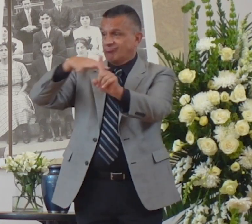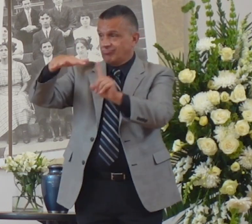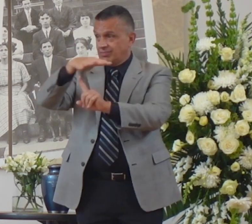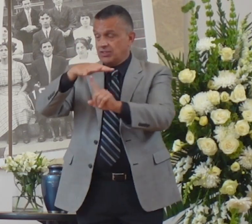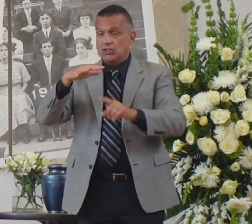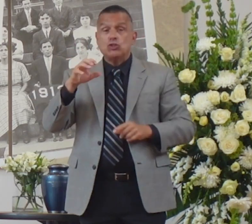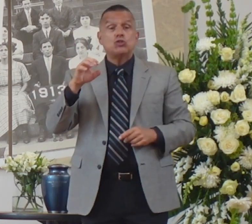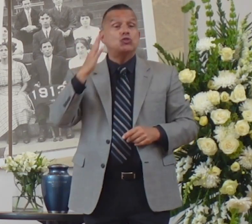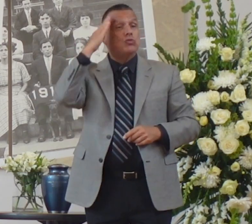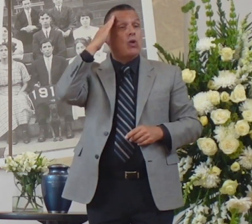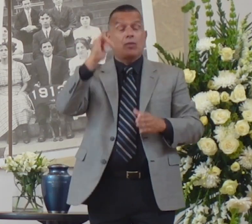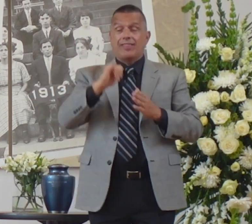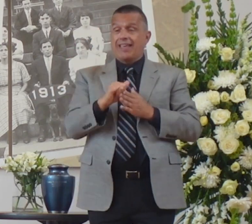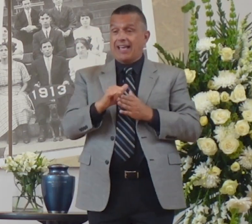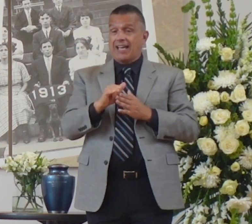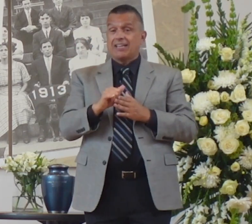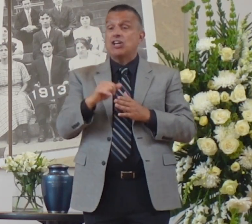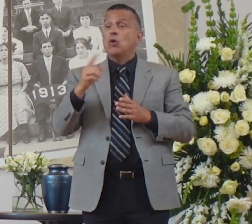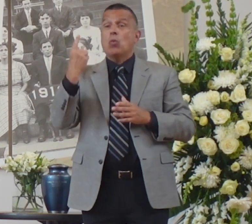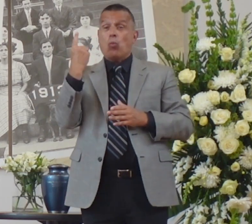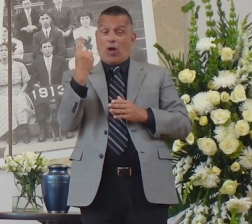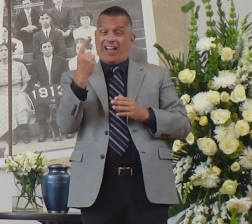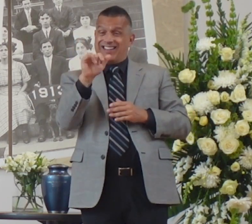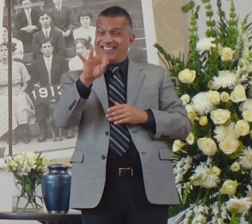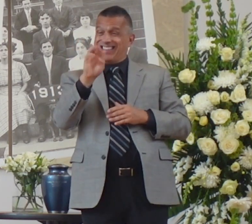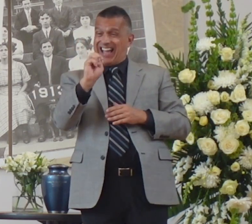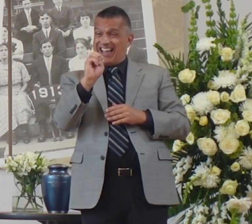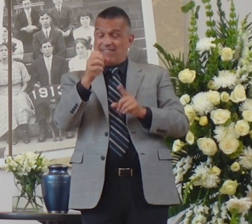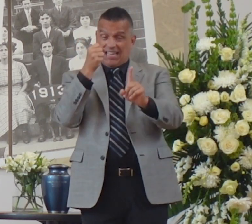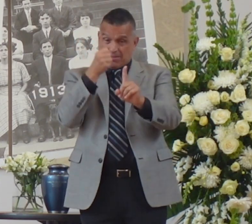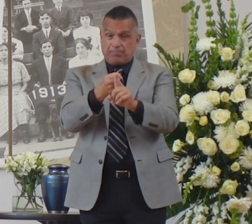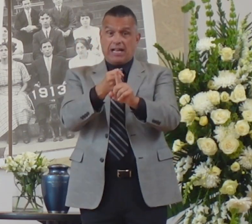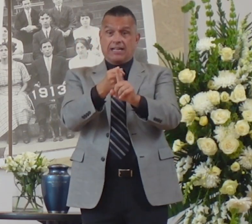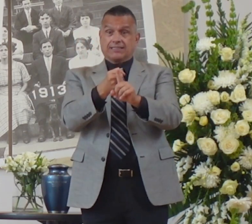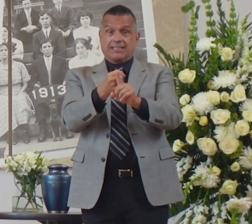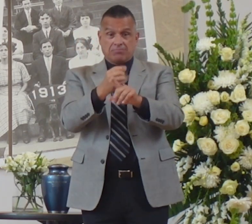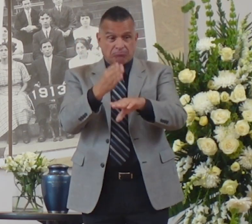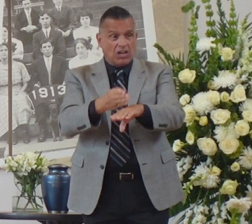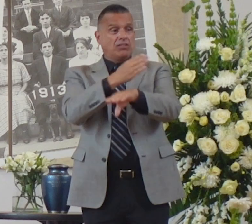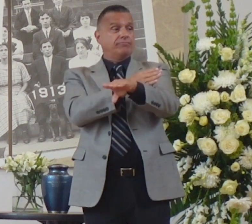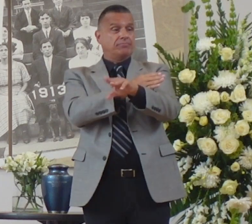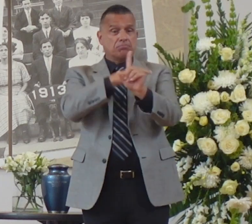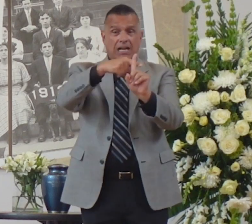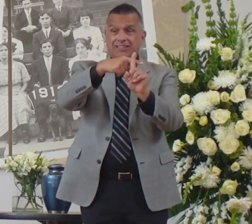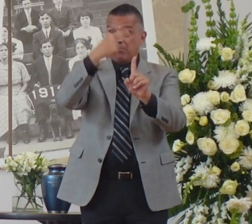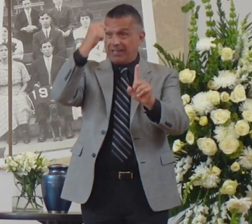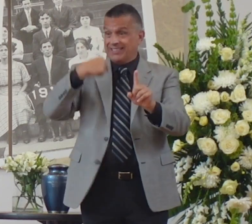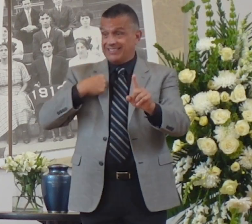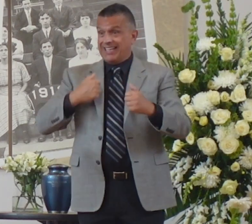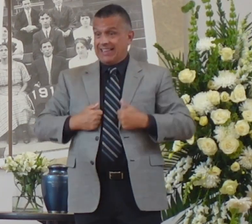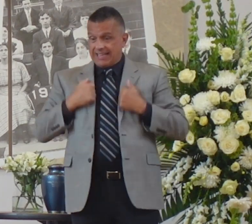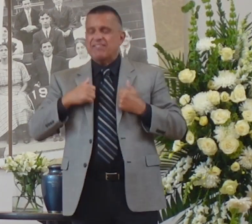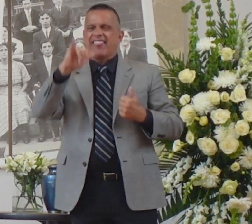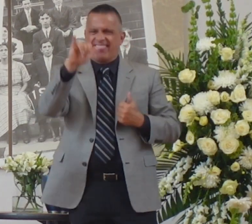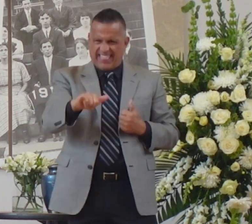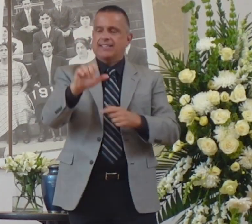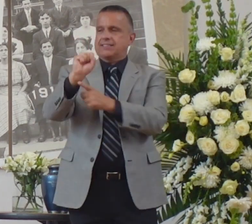has breathed easier because you have lived. This is to have succeeded. Bravo,